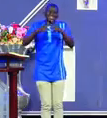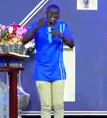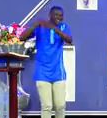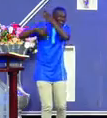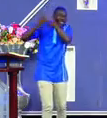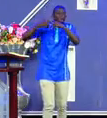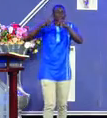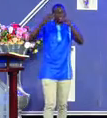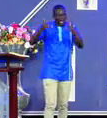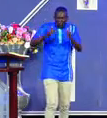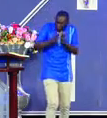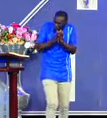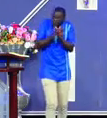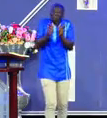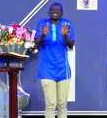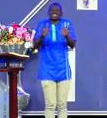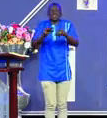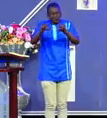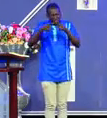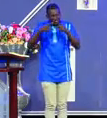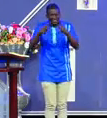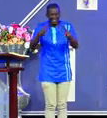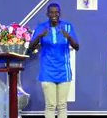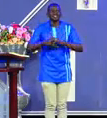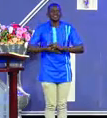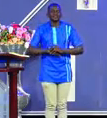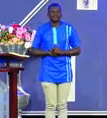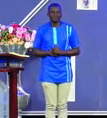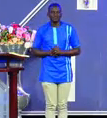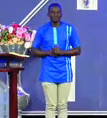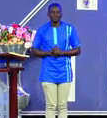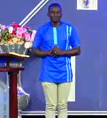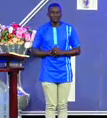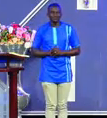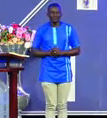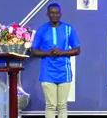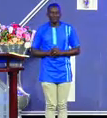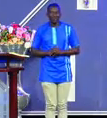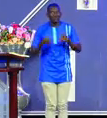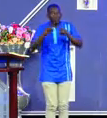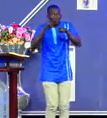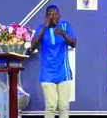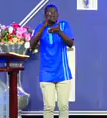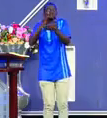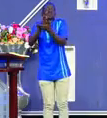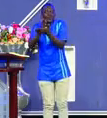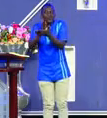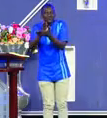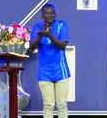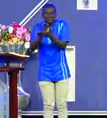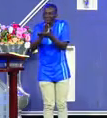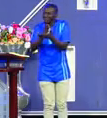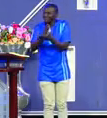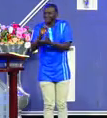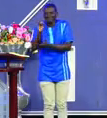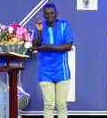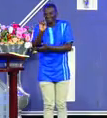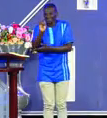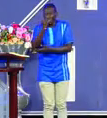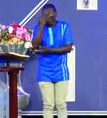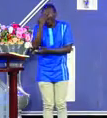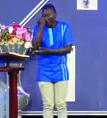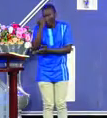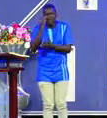officially tutandise. Maybe others began long ago but now officially we've begun. Tetuzikiza. We shall not cease. Kubanga